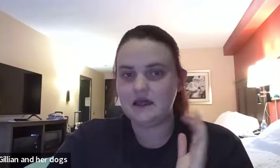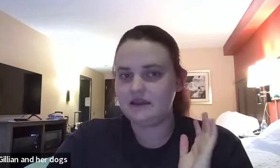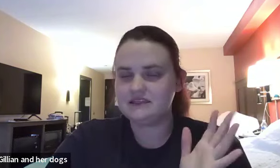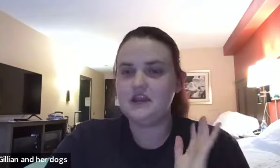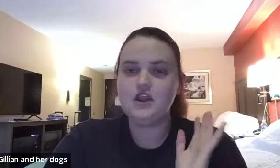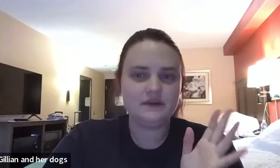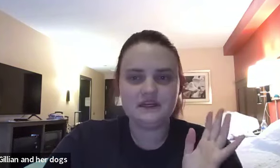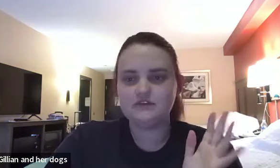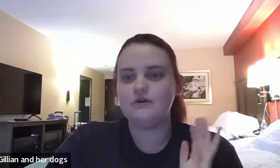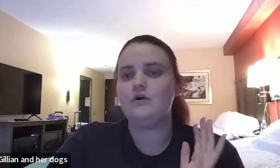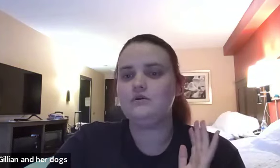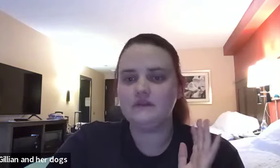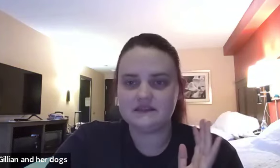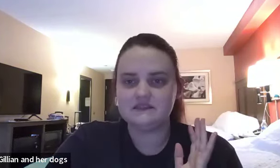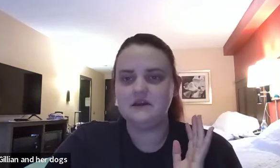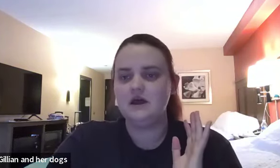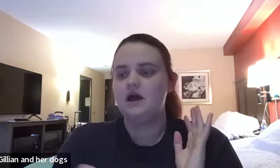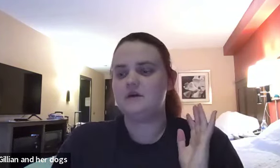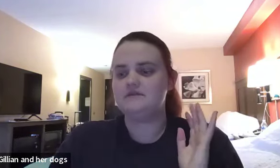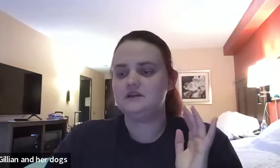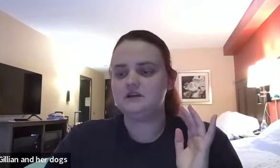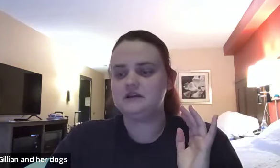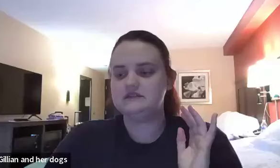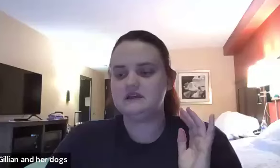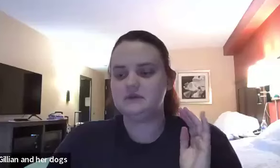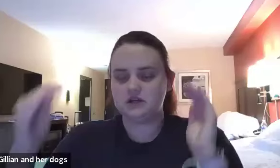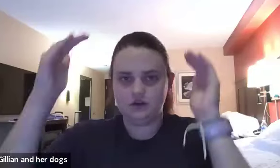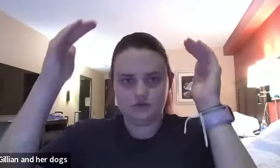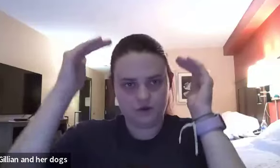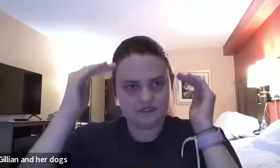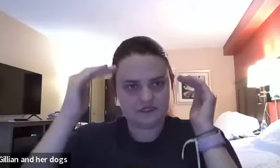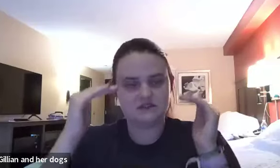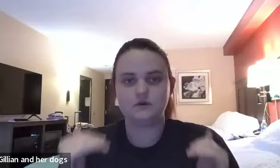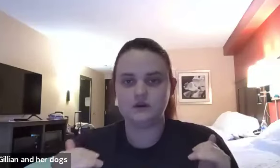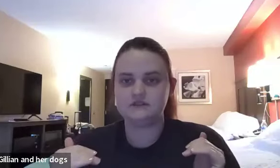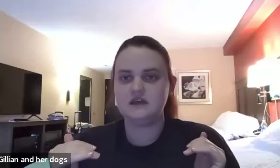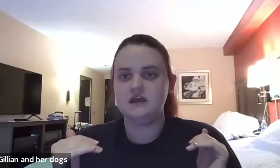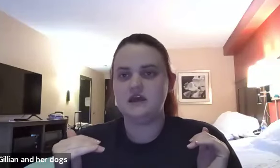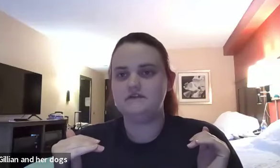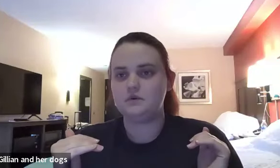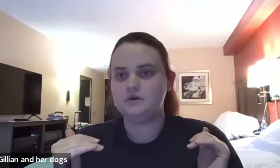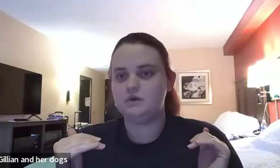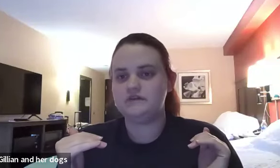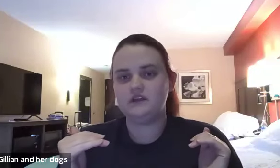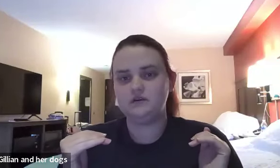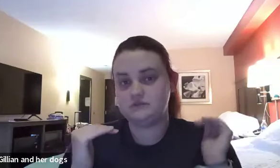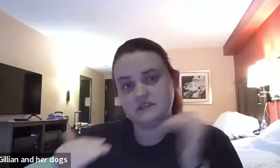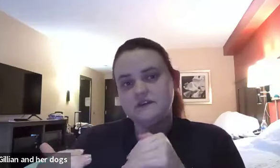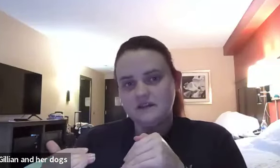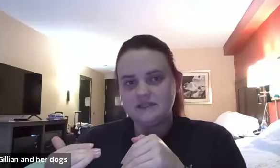Like I said, I know we didn't get through our whole list. I figured instead of me trying to go through all this list of words, if there was one that you would specifically like to